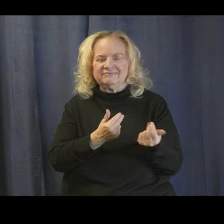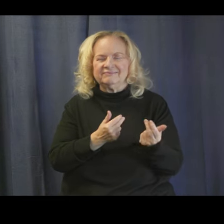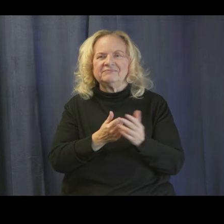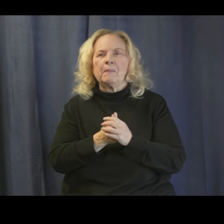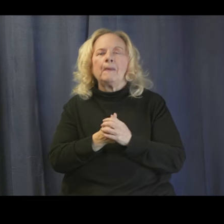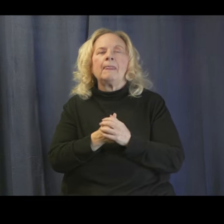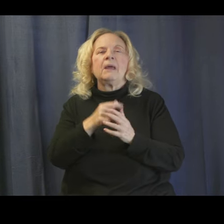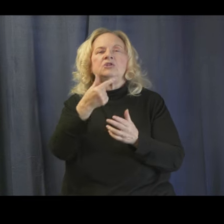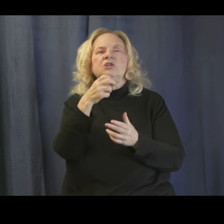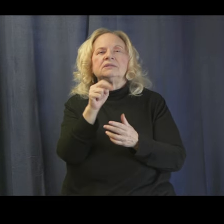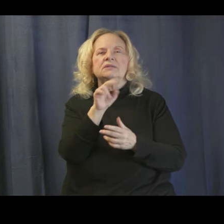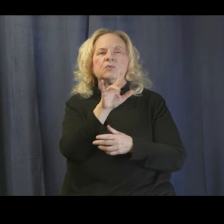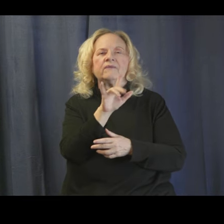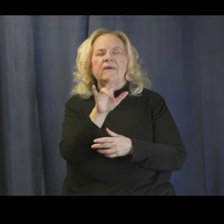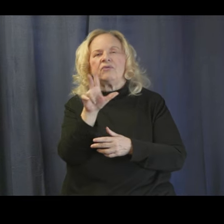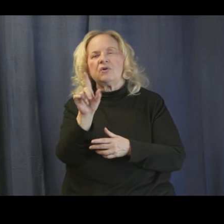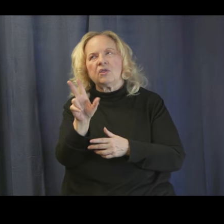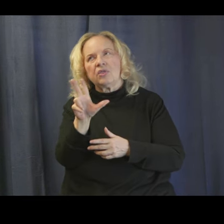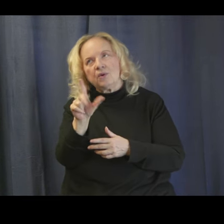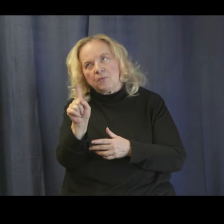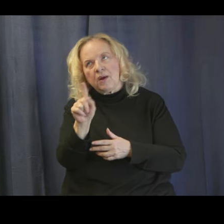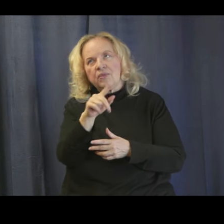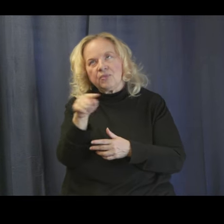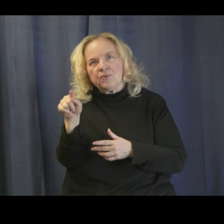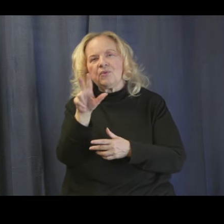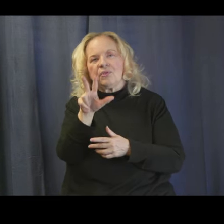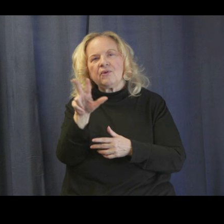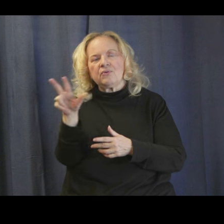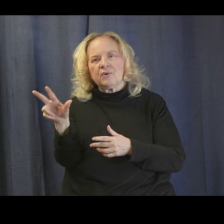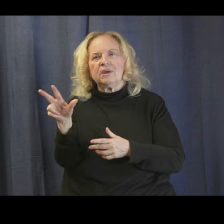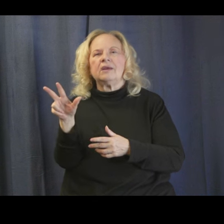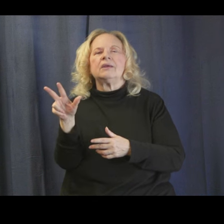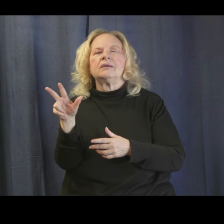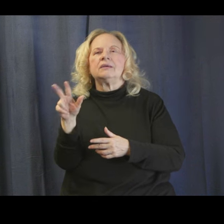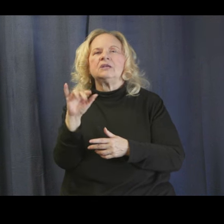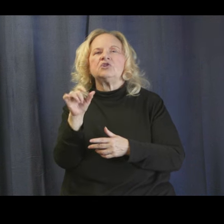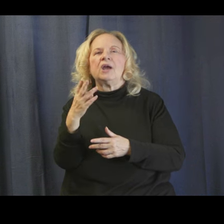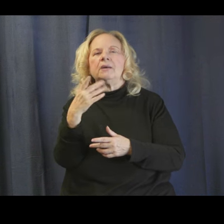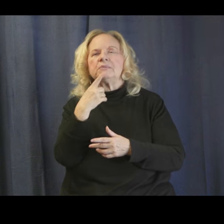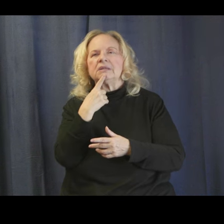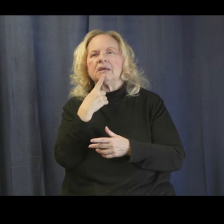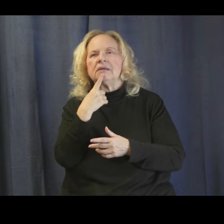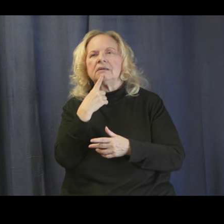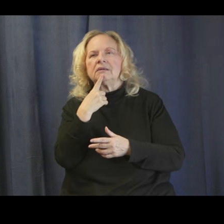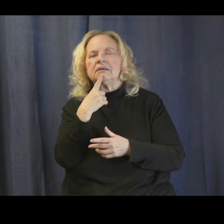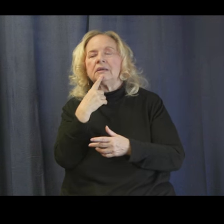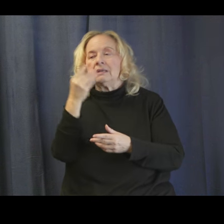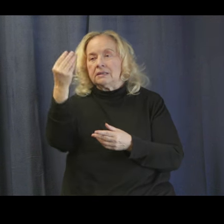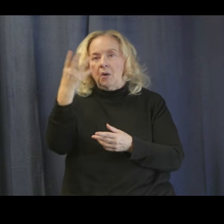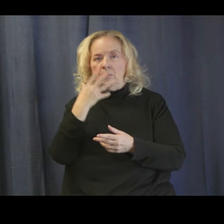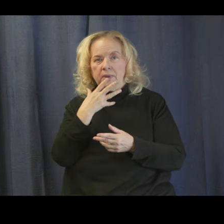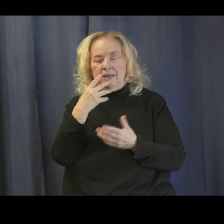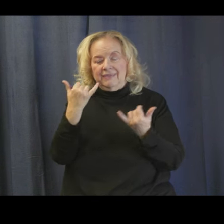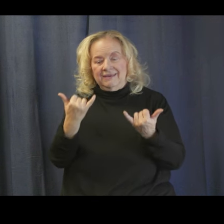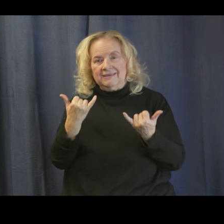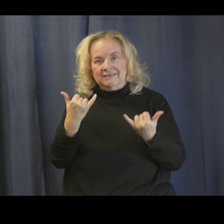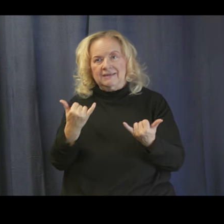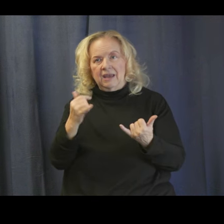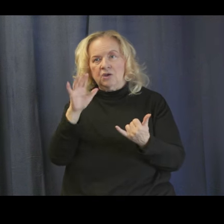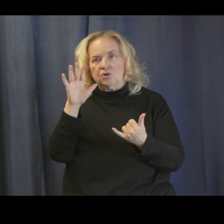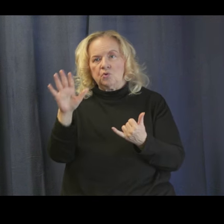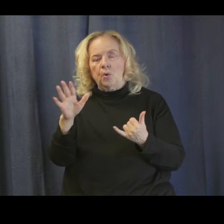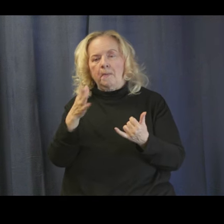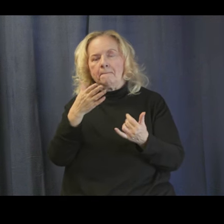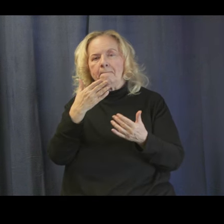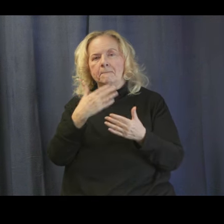Now look at Genesis 25, 31 through 33. Jacob says, sell me this day